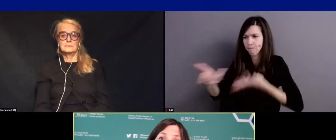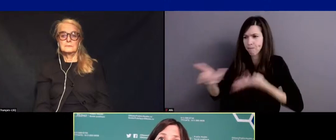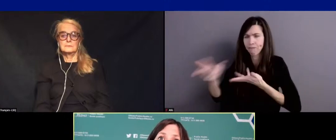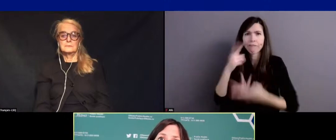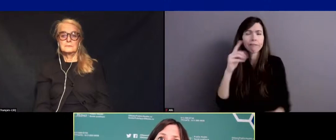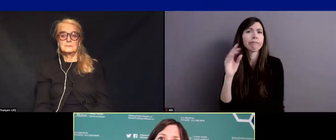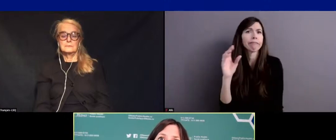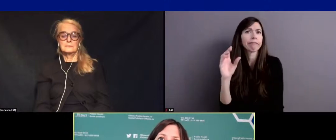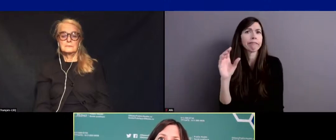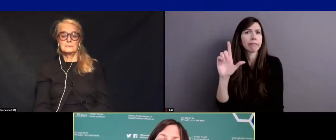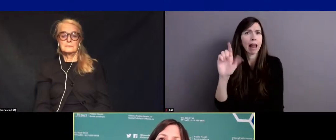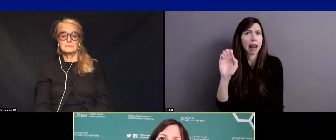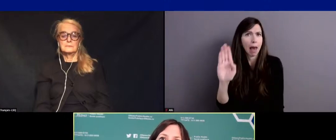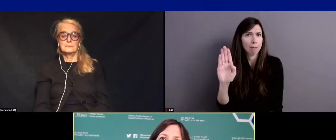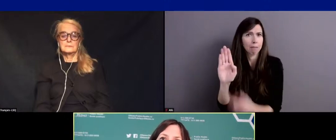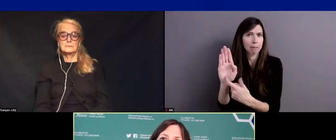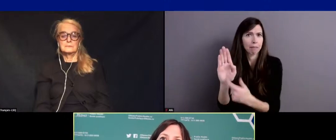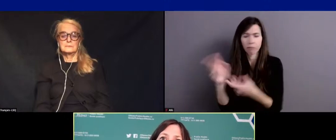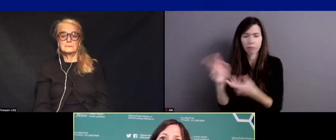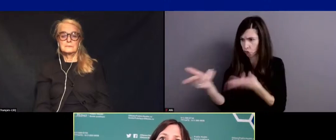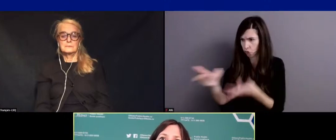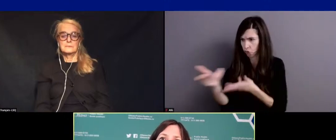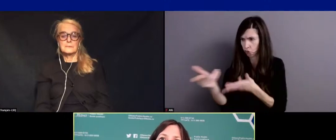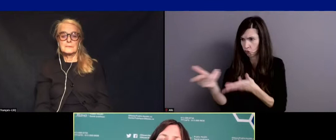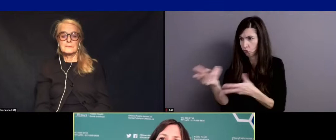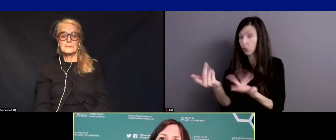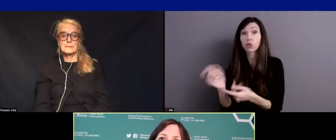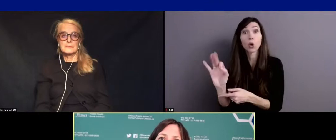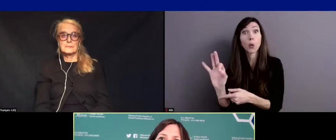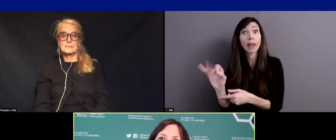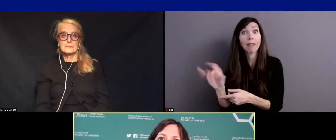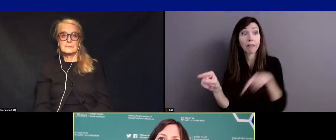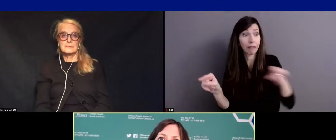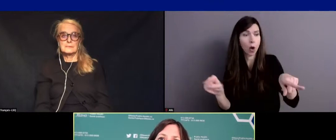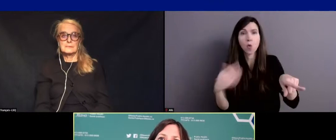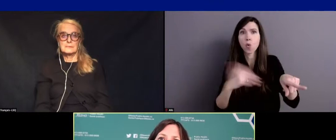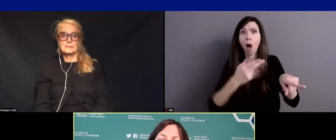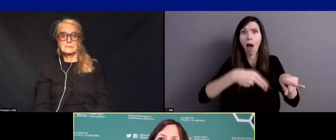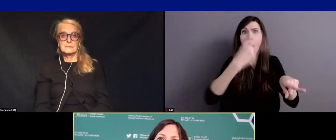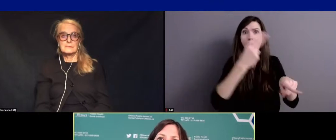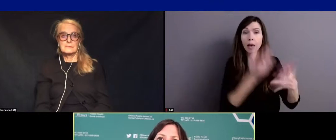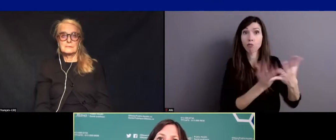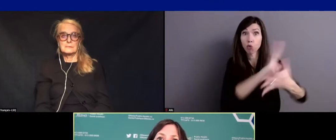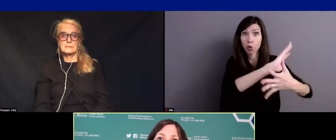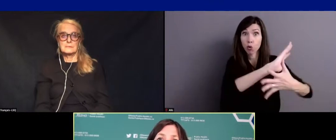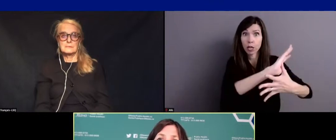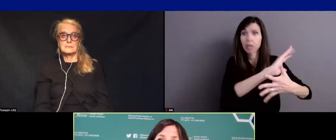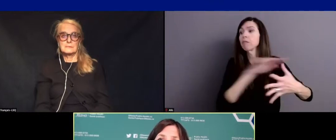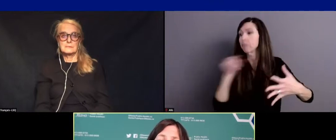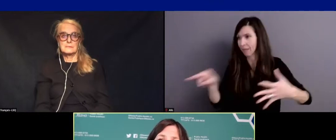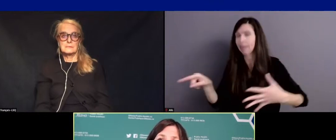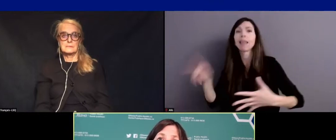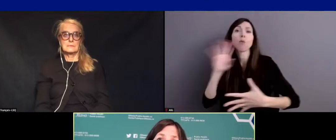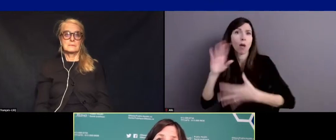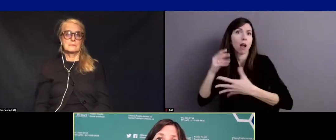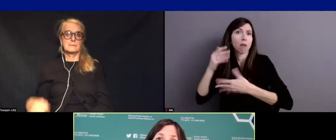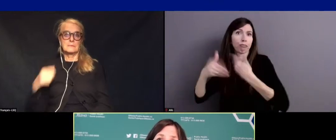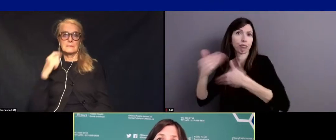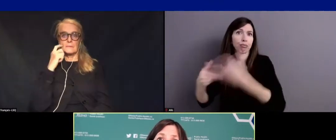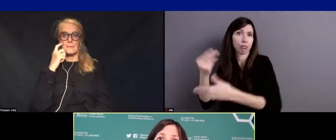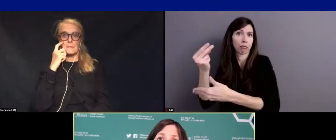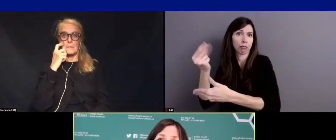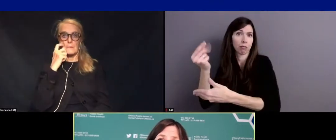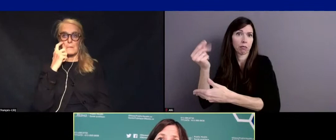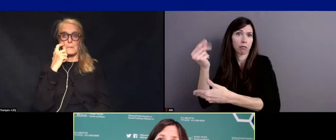processes to prioritize those tests from outbreaks. And my understanding is the turnaround times have